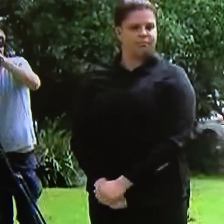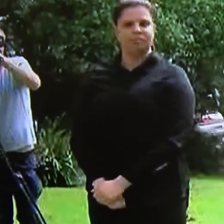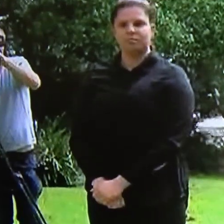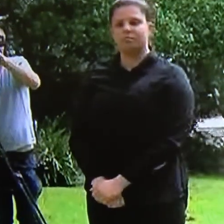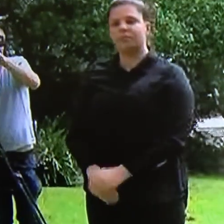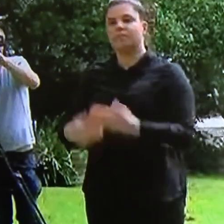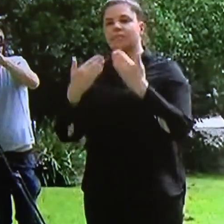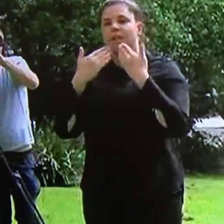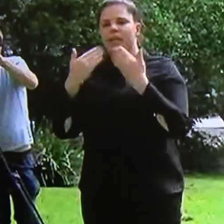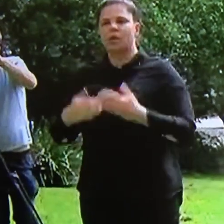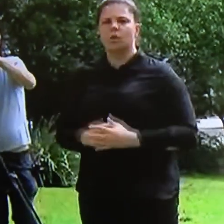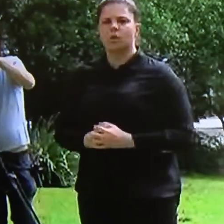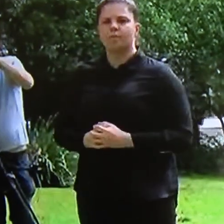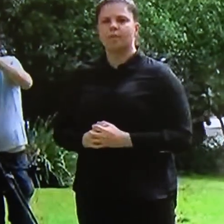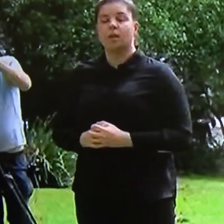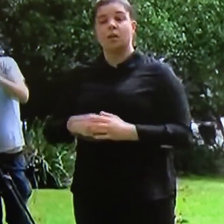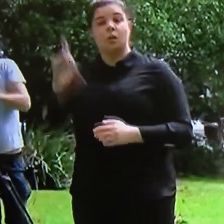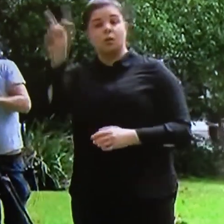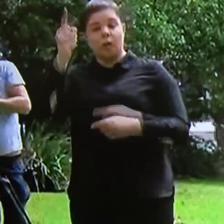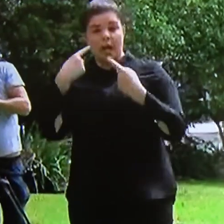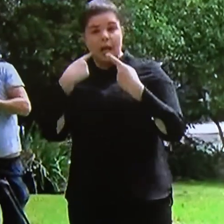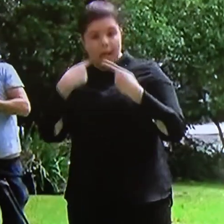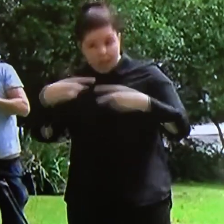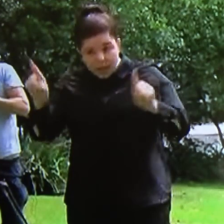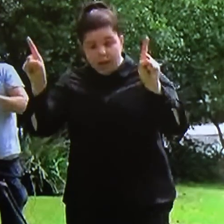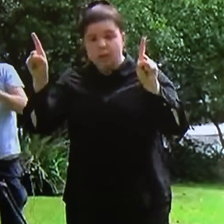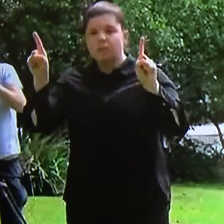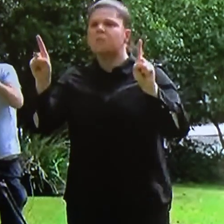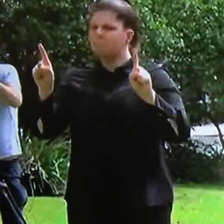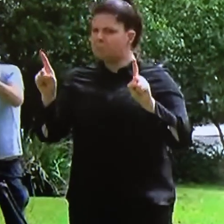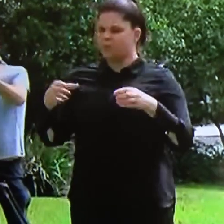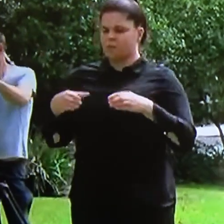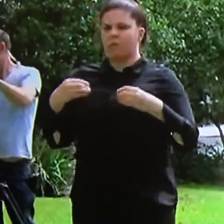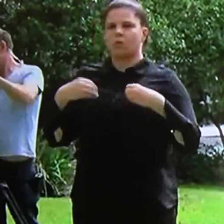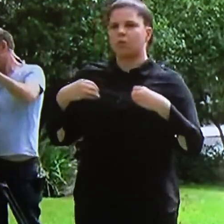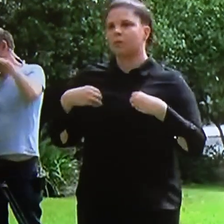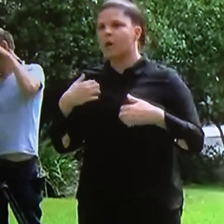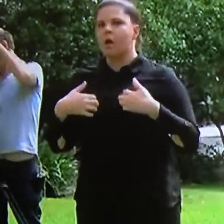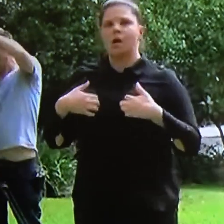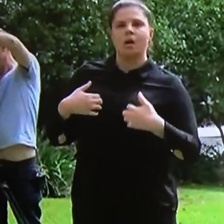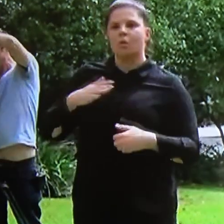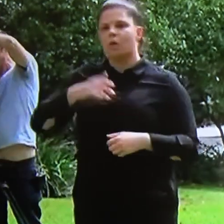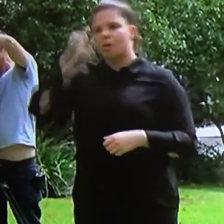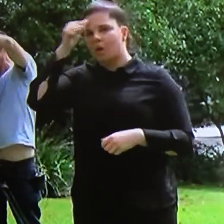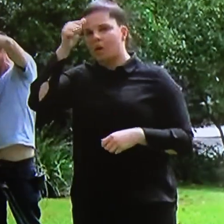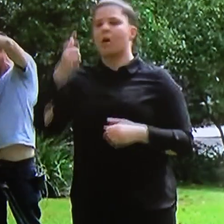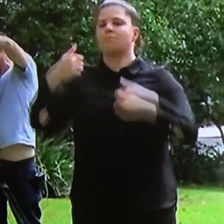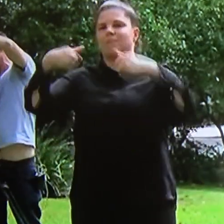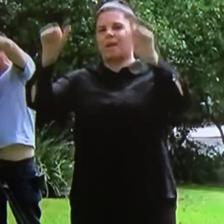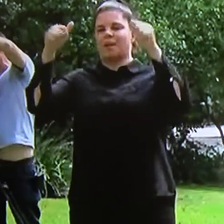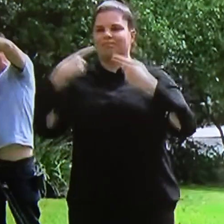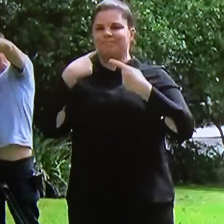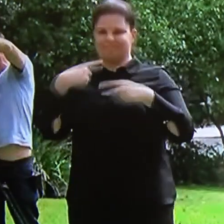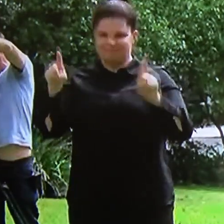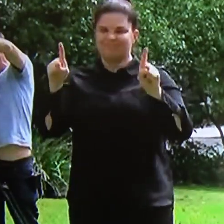Thank you, Treasurer. And the announcement today is probably something that small businesses have been looking for a while, although they've already